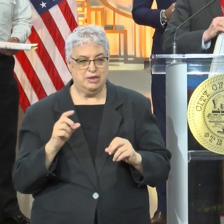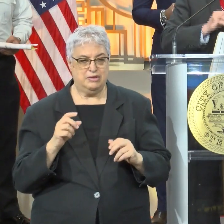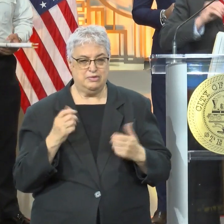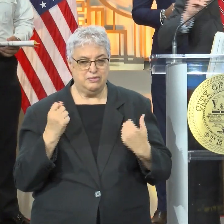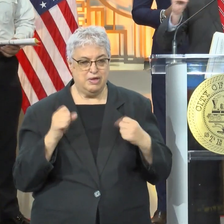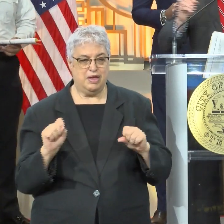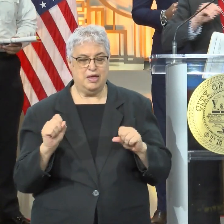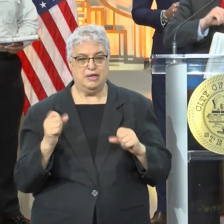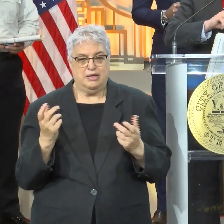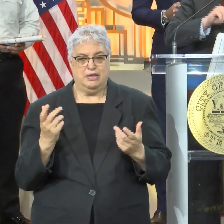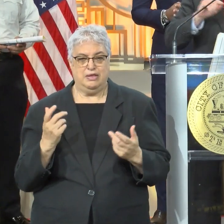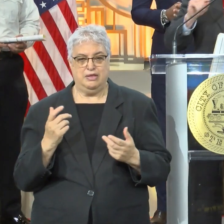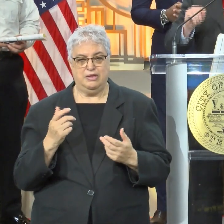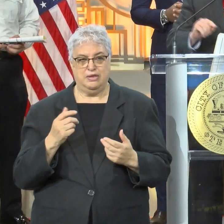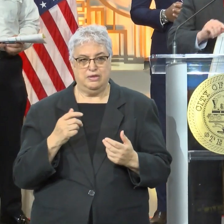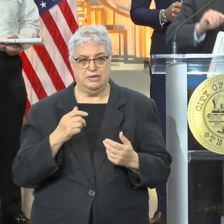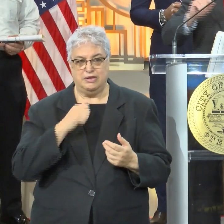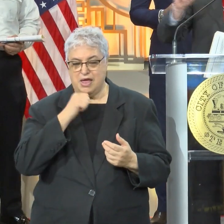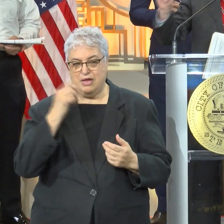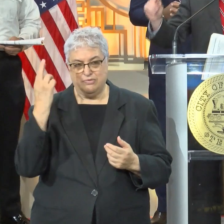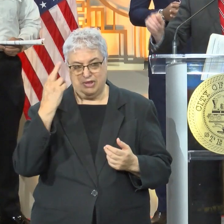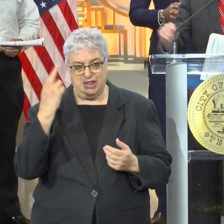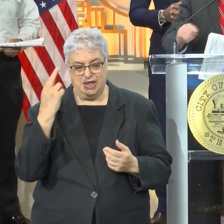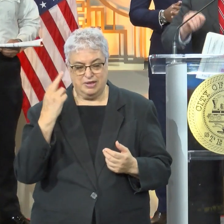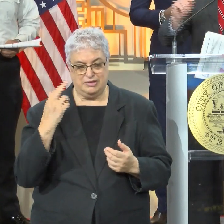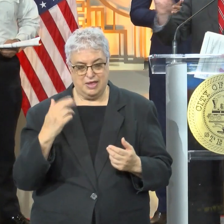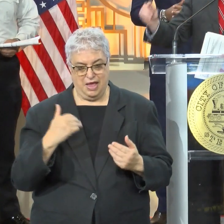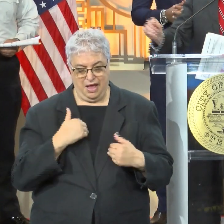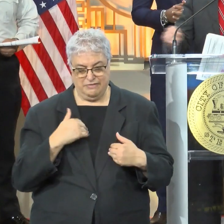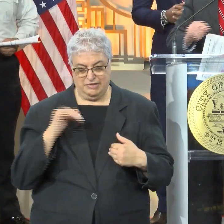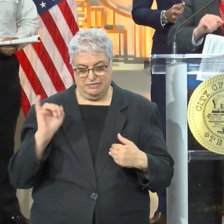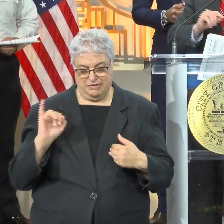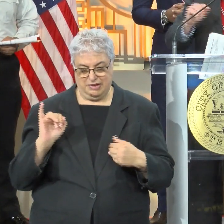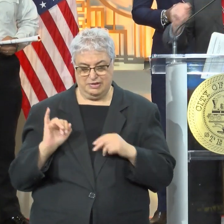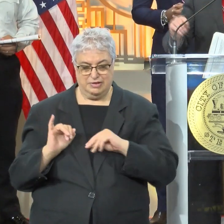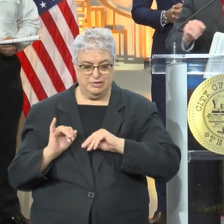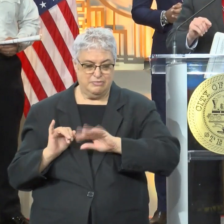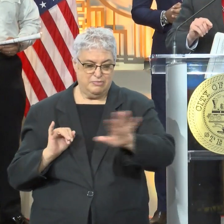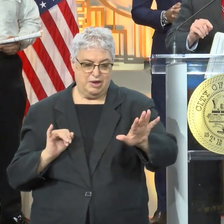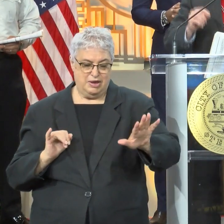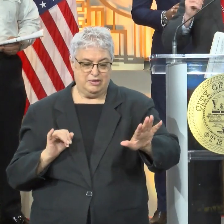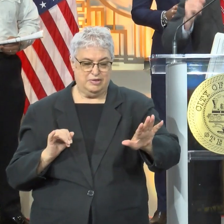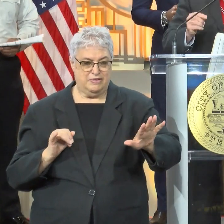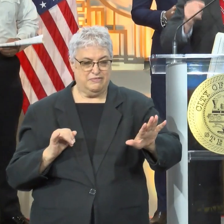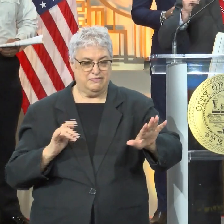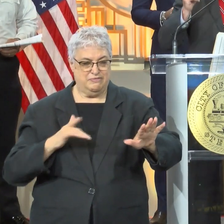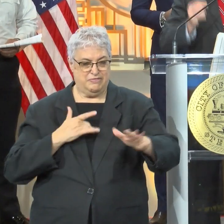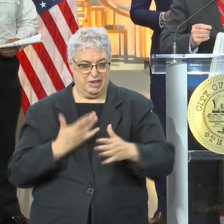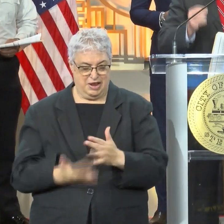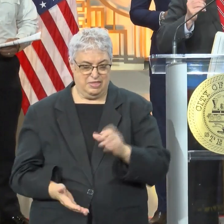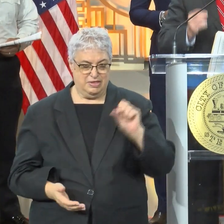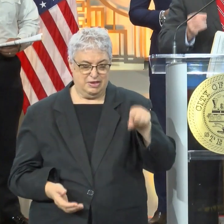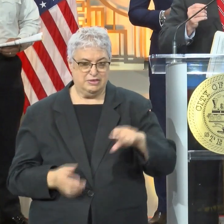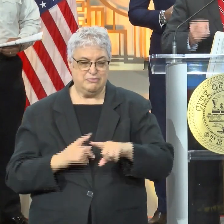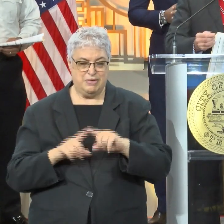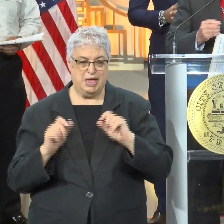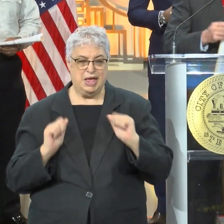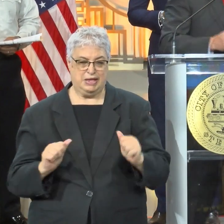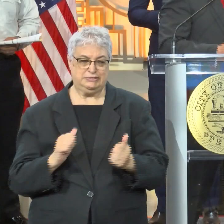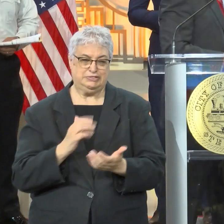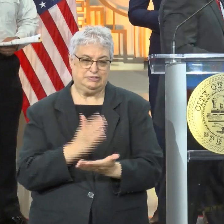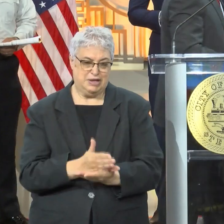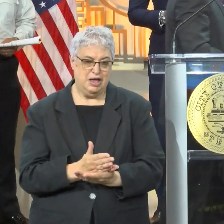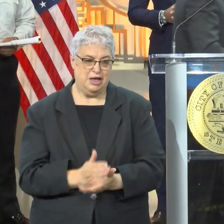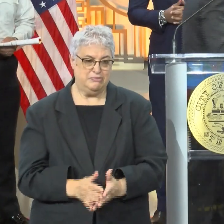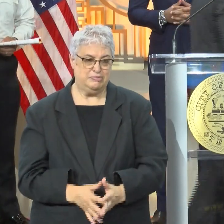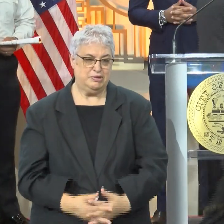way. Certainly somebody who didn't know they were infected, spread the virus to somebody else. Totally innocent, but also totally preventable.